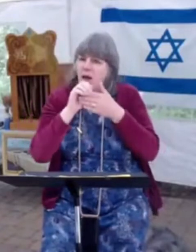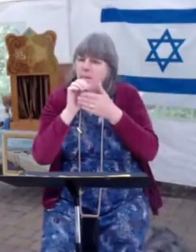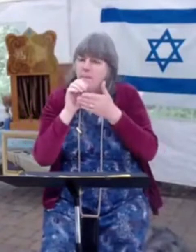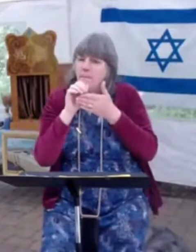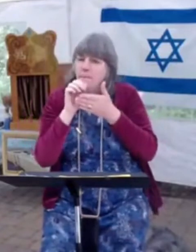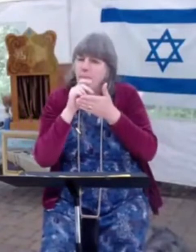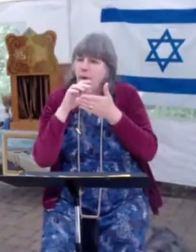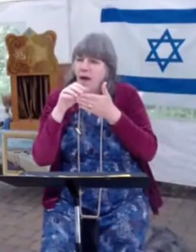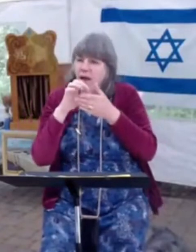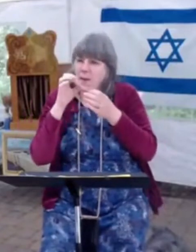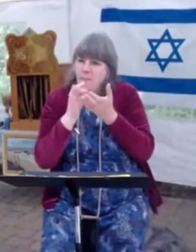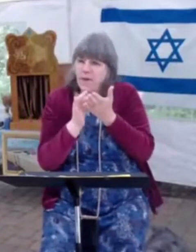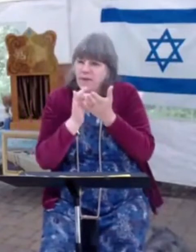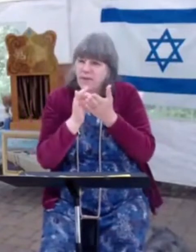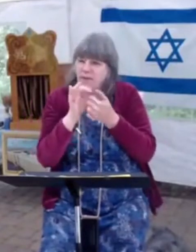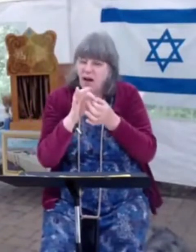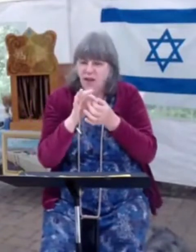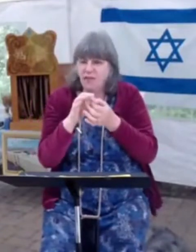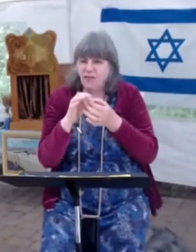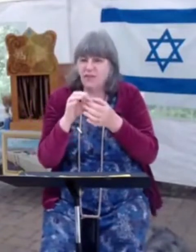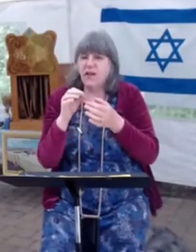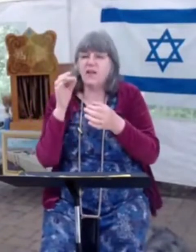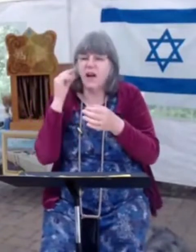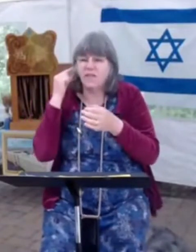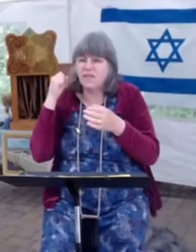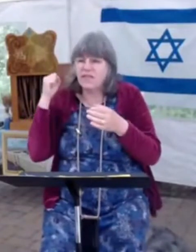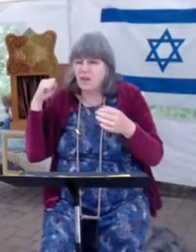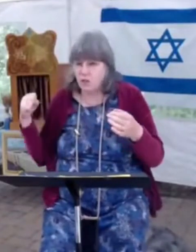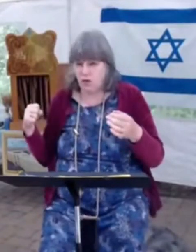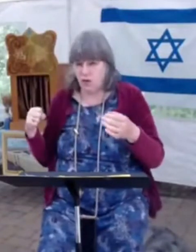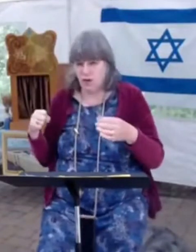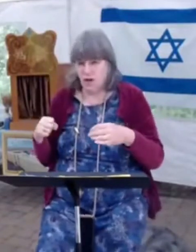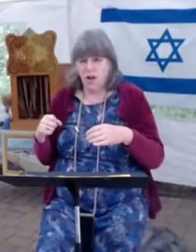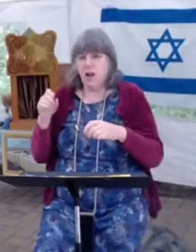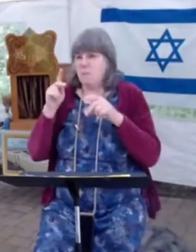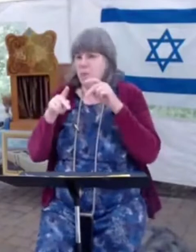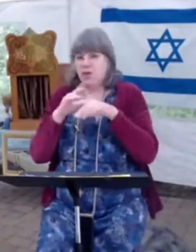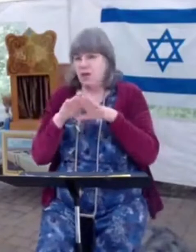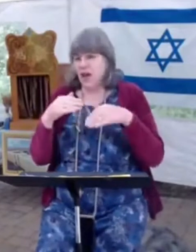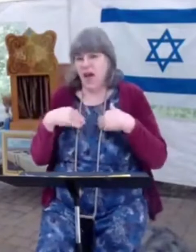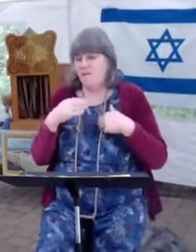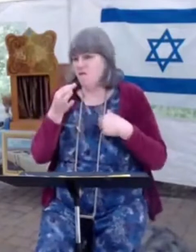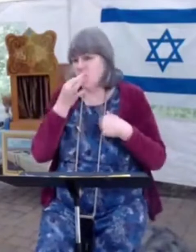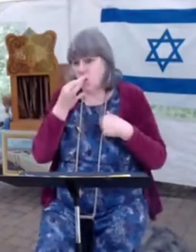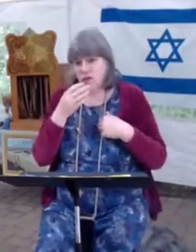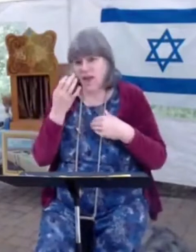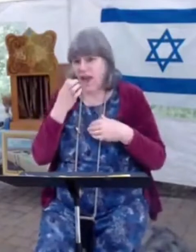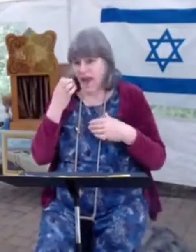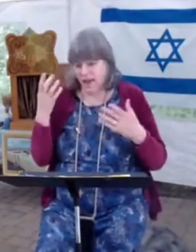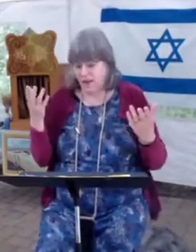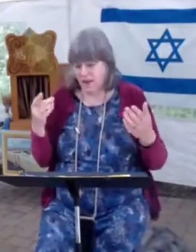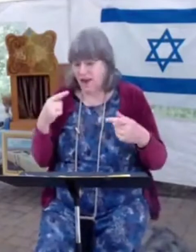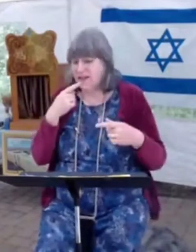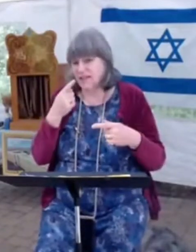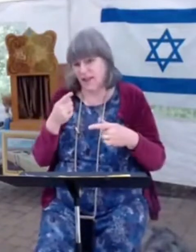babies. You can read the stories. It's in 2 Kings.